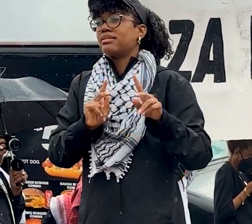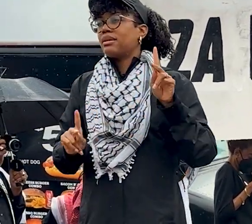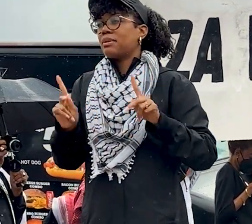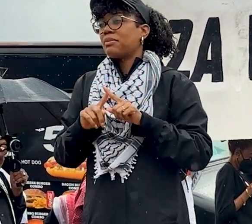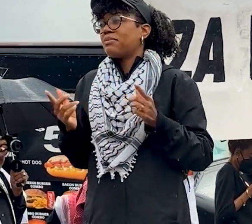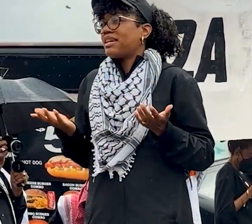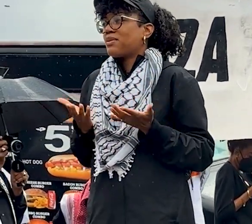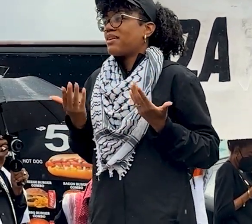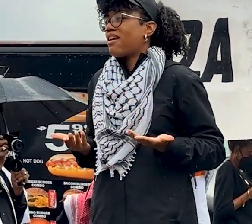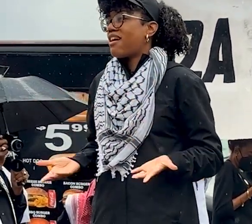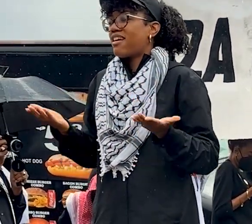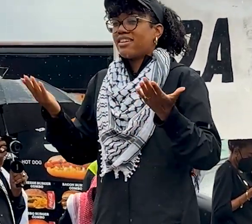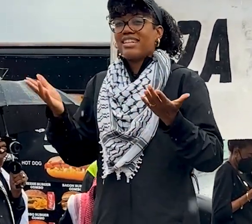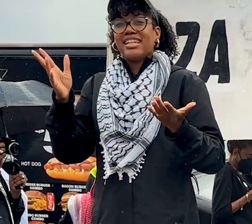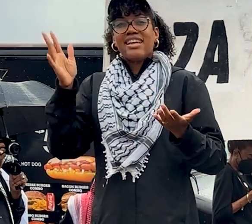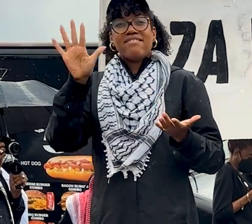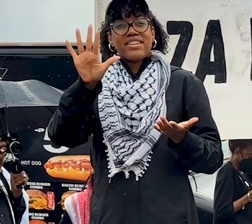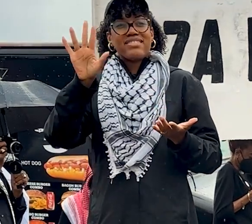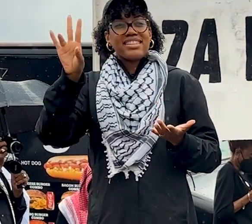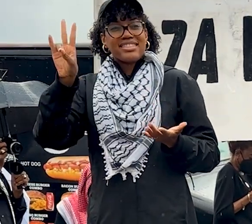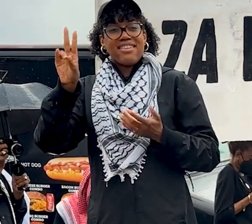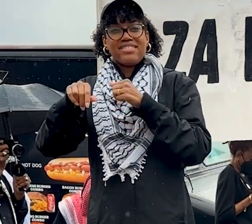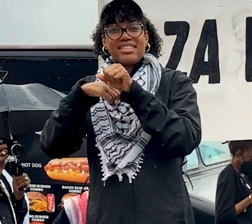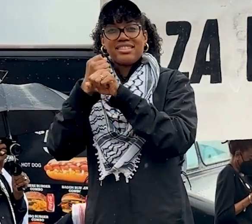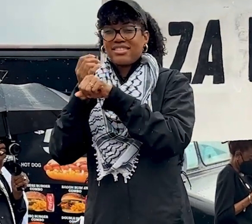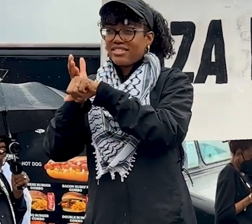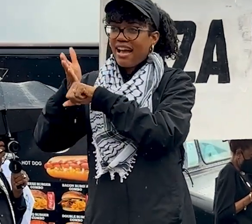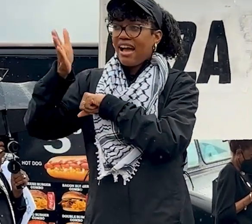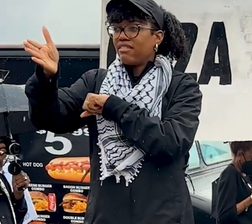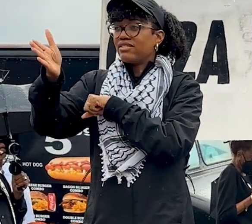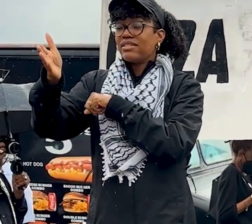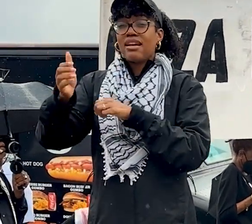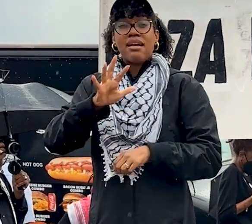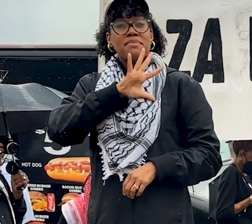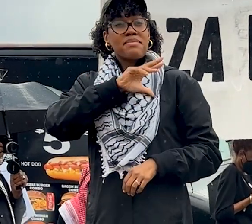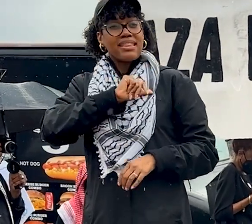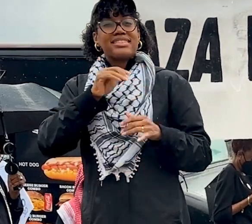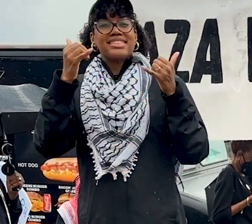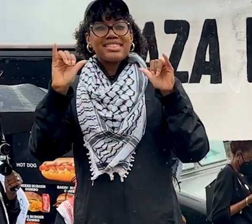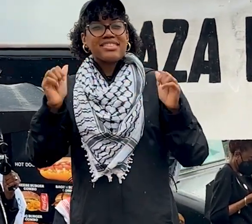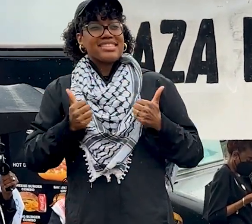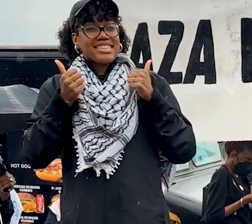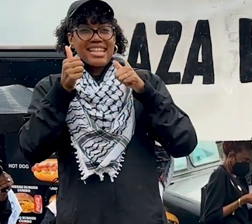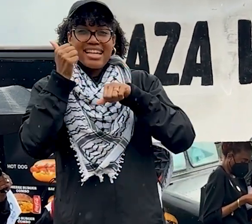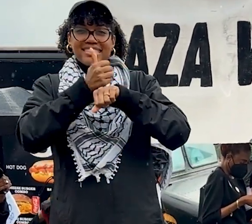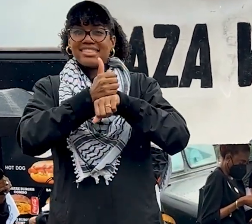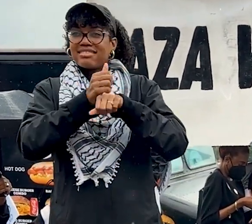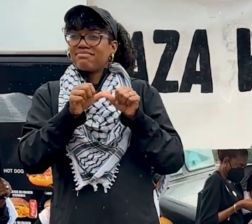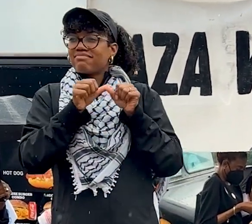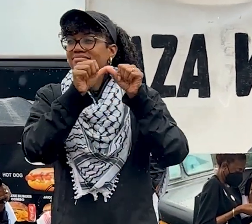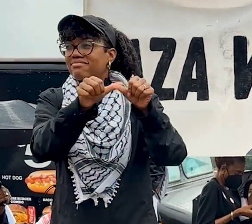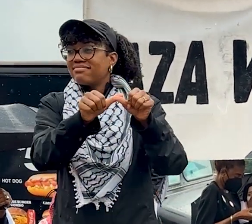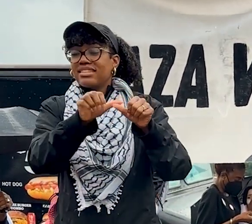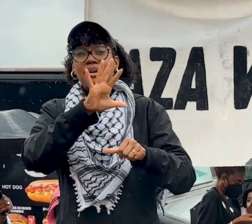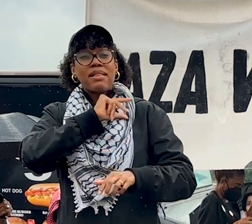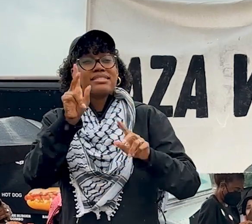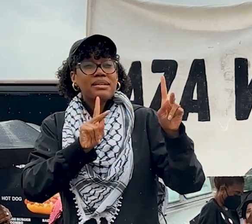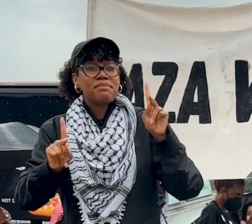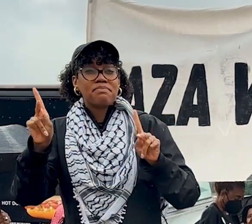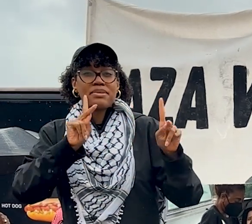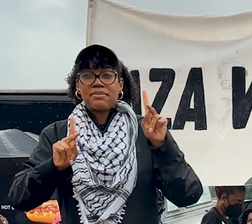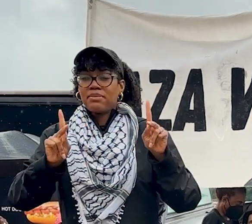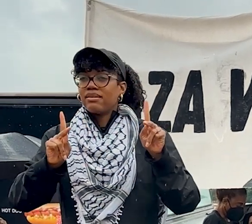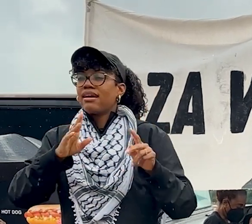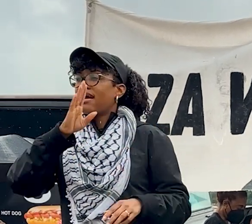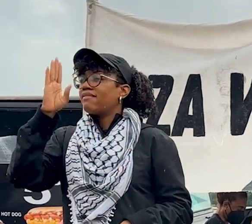are, 57 years after, Palestine is still standing. The Palestinian people